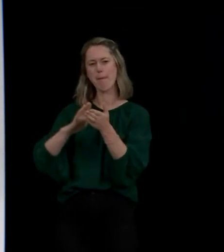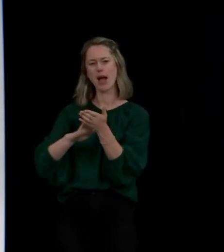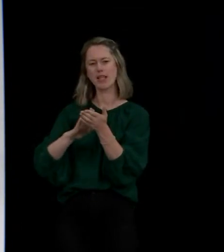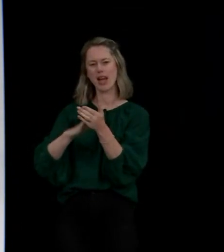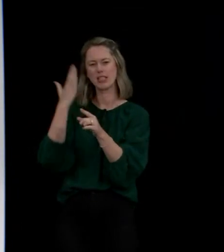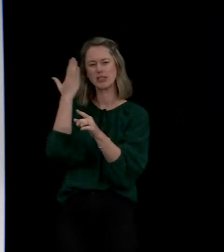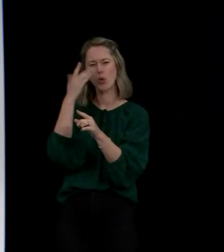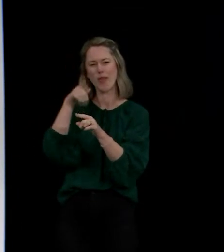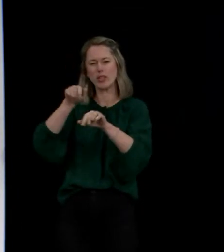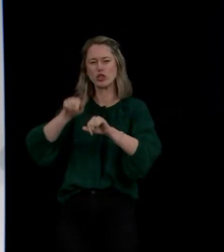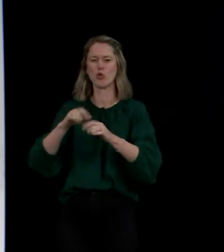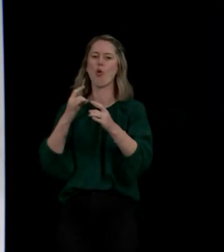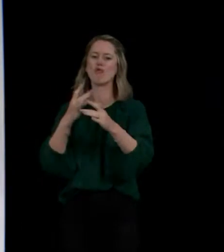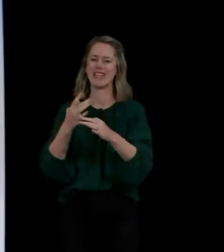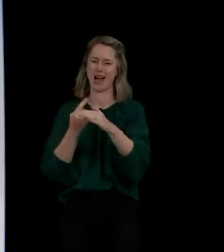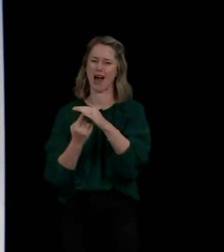isolation.